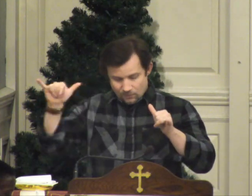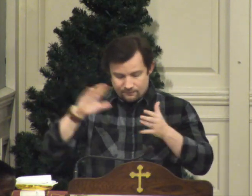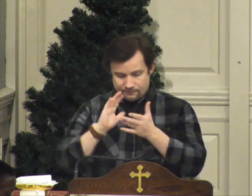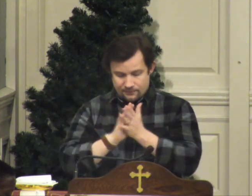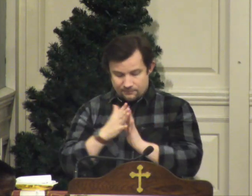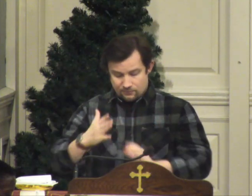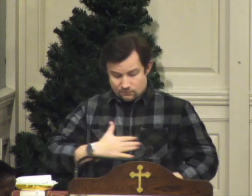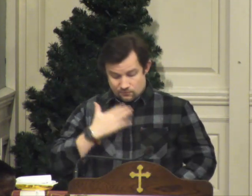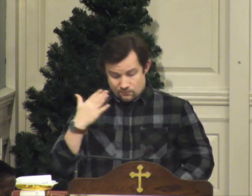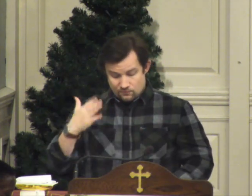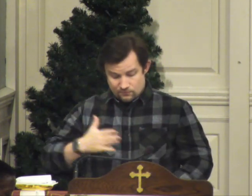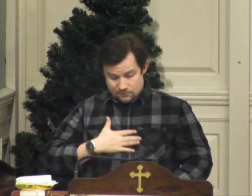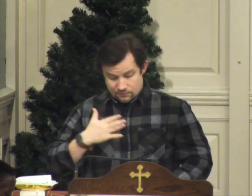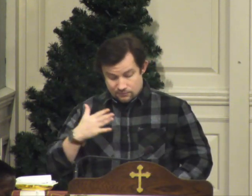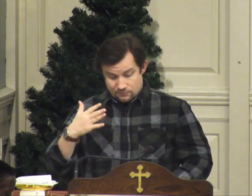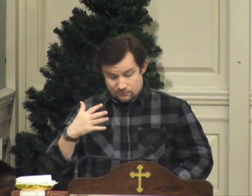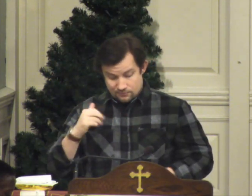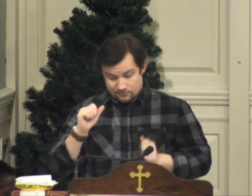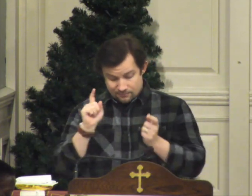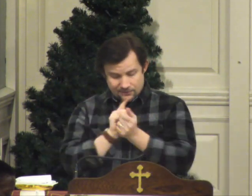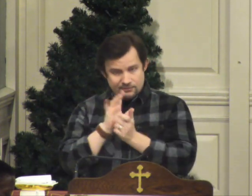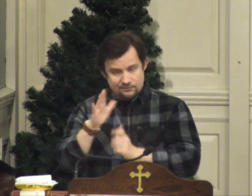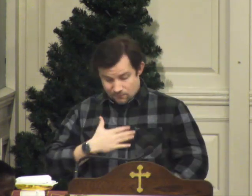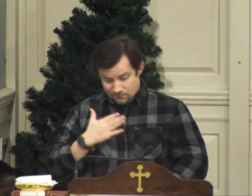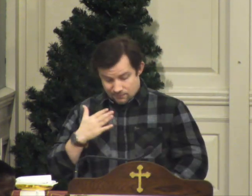They will meet with joy and gladness.